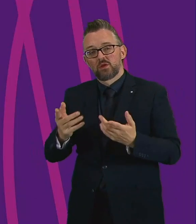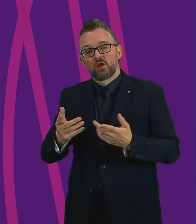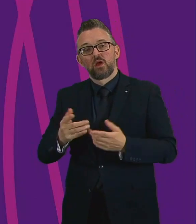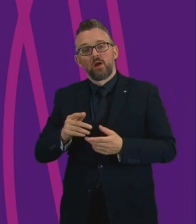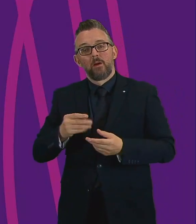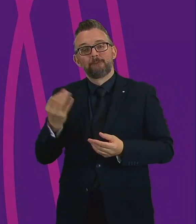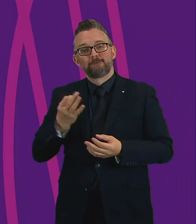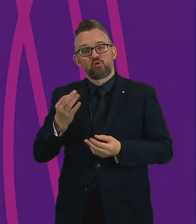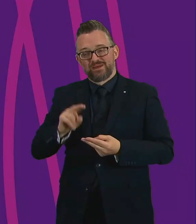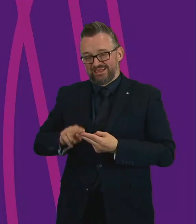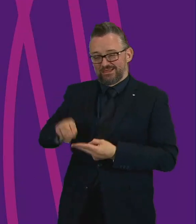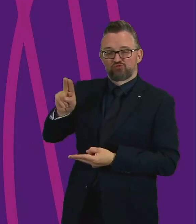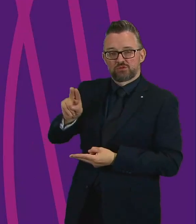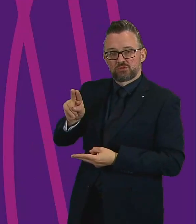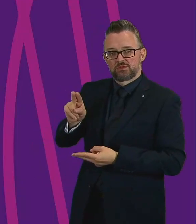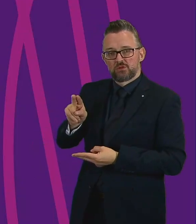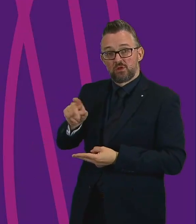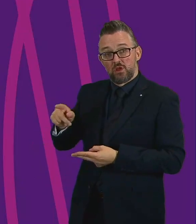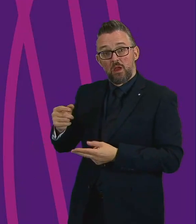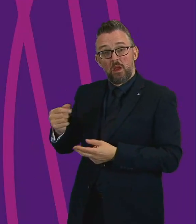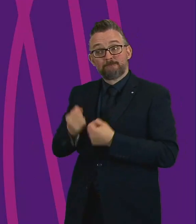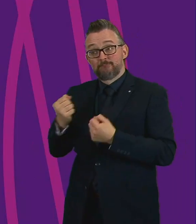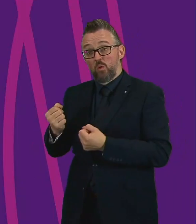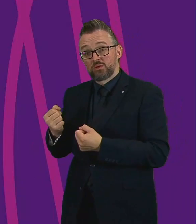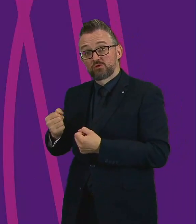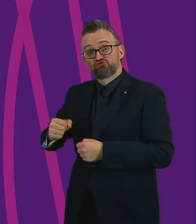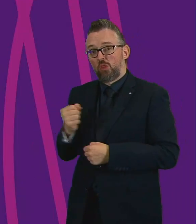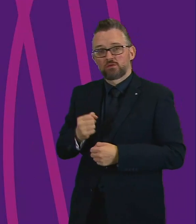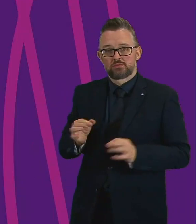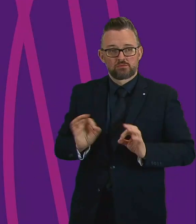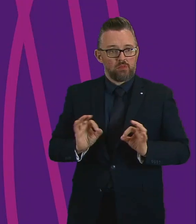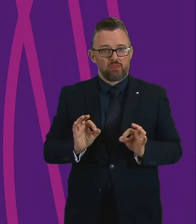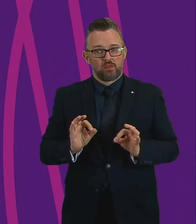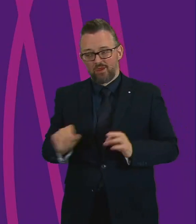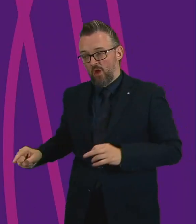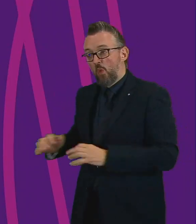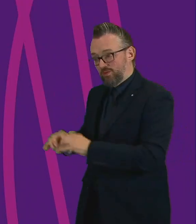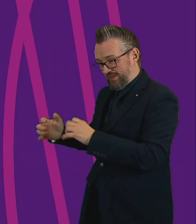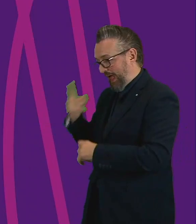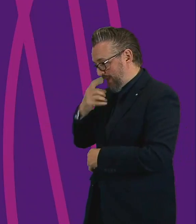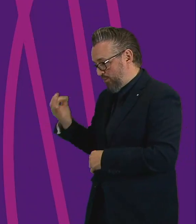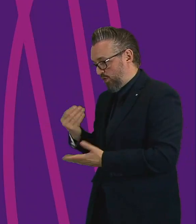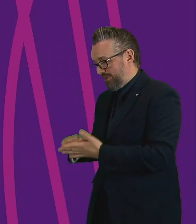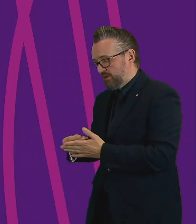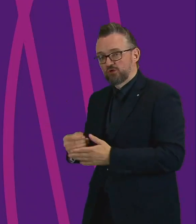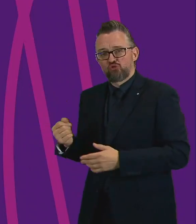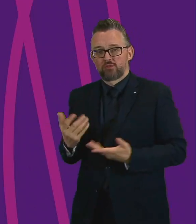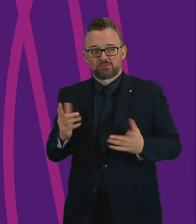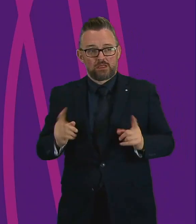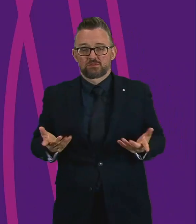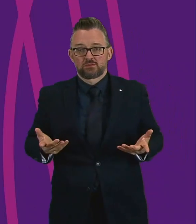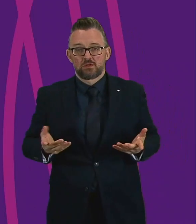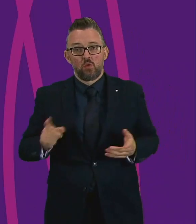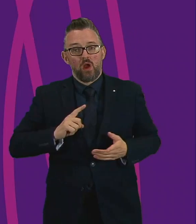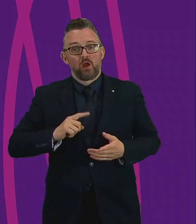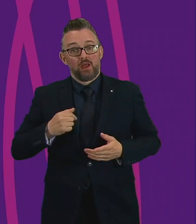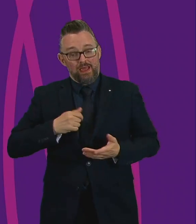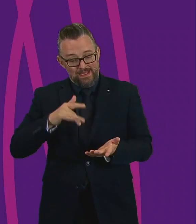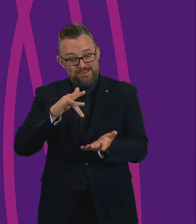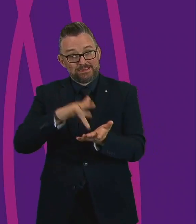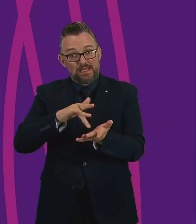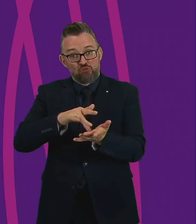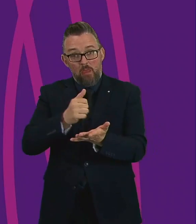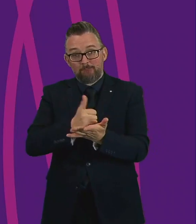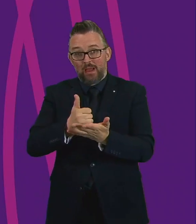borrowing. And it's notable that these are powers not available to Scotland, and not available simply because we do not have a central bank. And I welcome